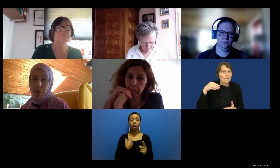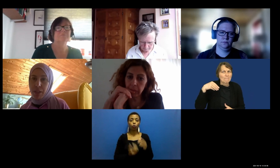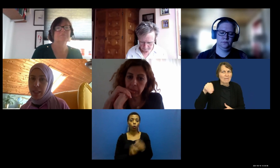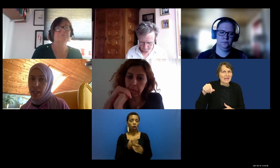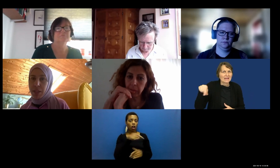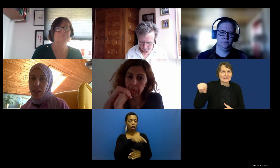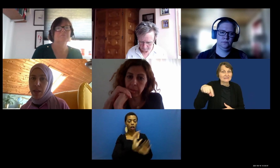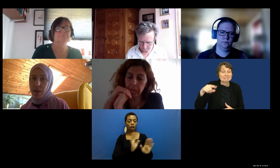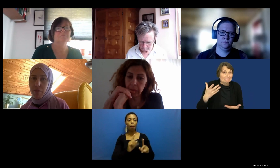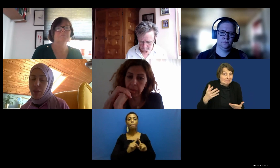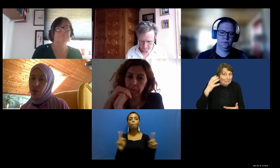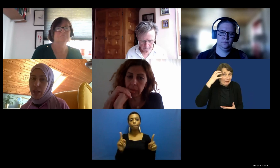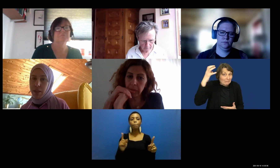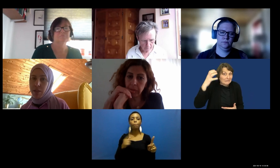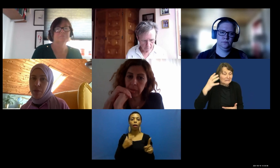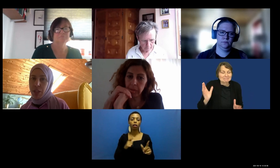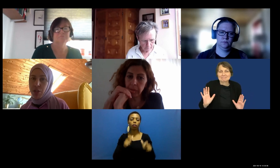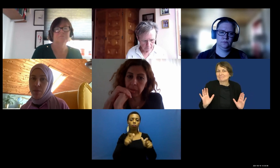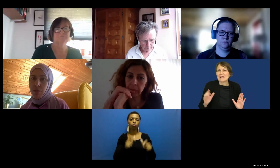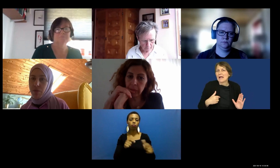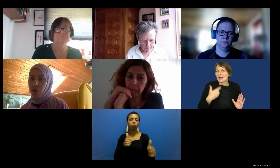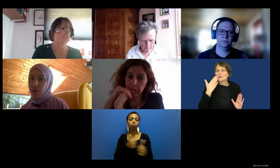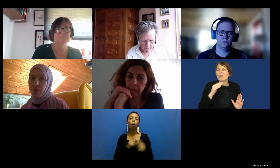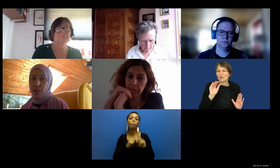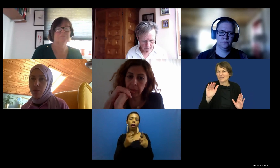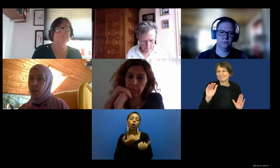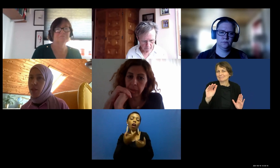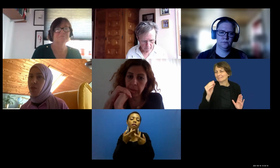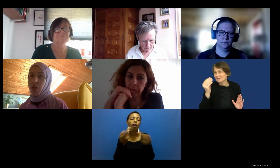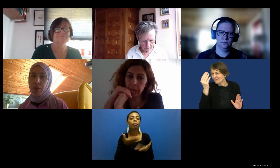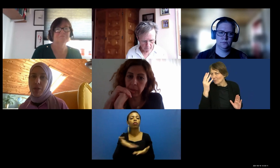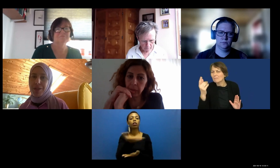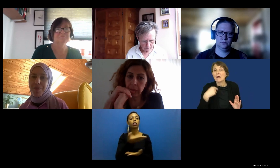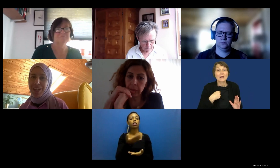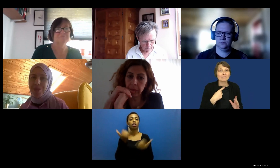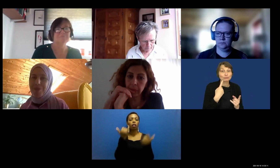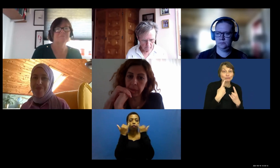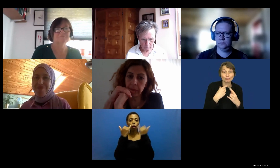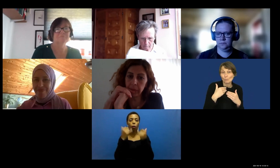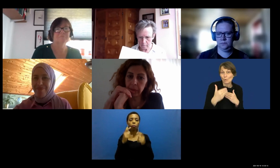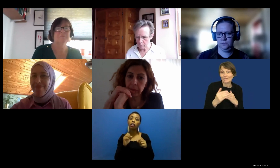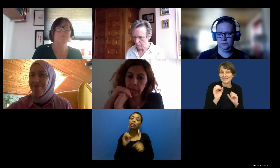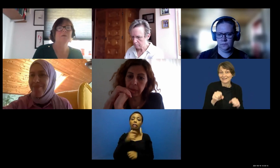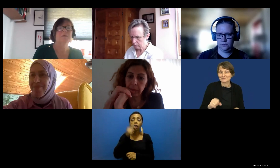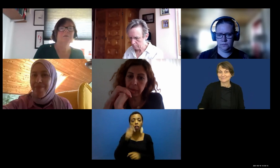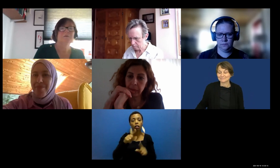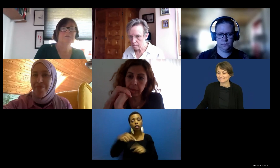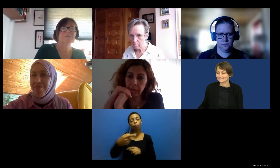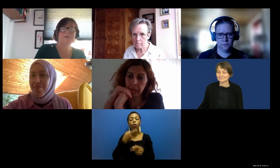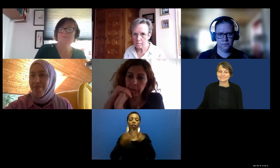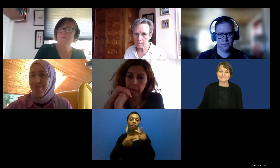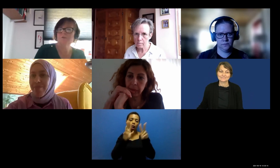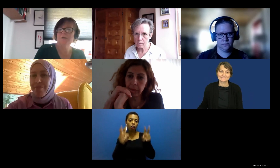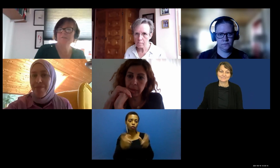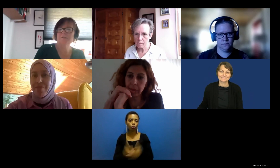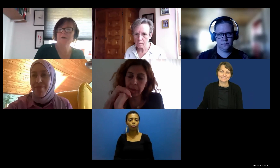from the state, but I need to get this information. If you're interested, we can talk about this later on. This